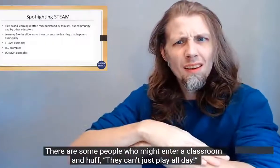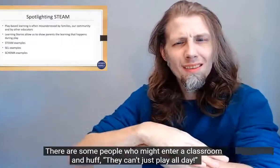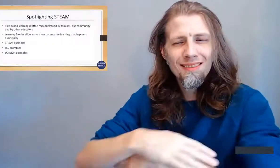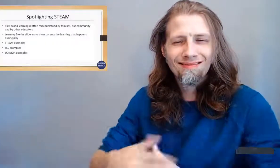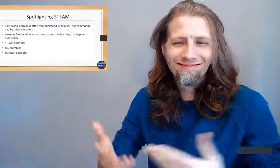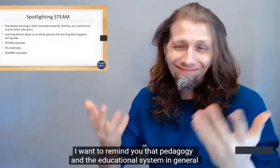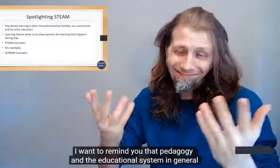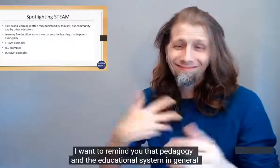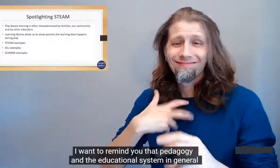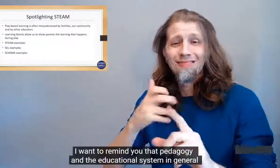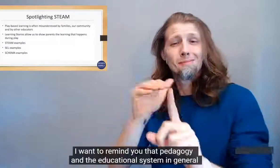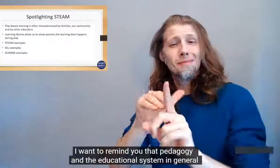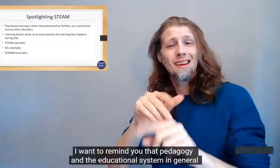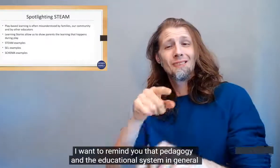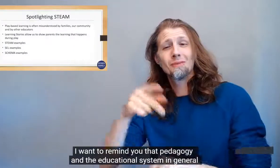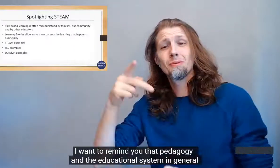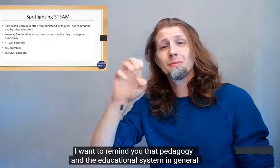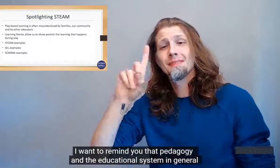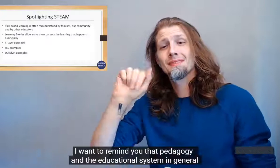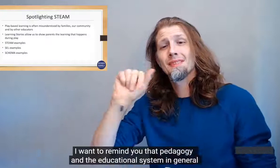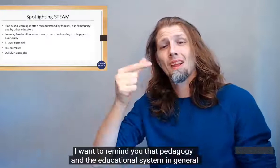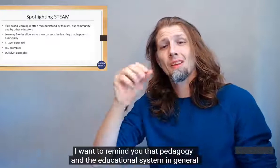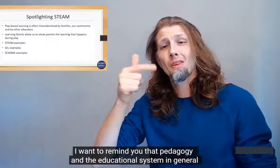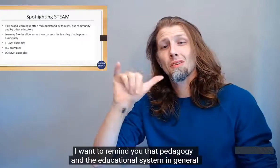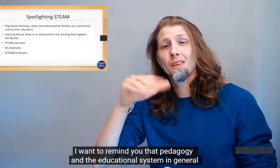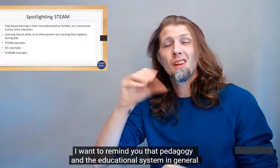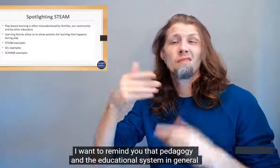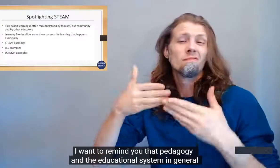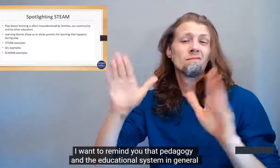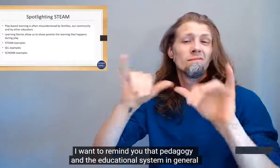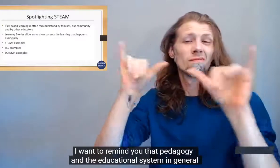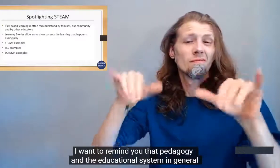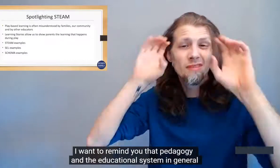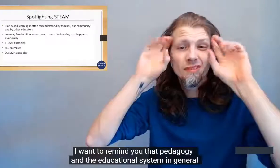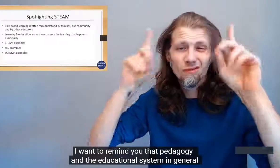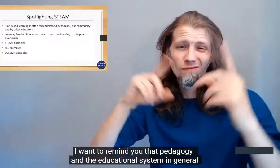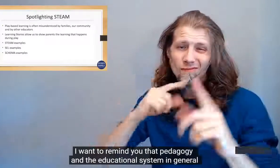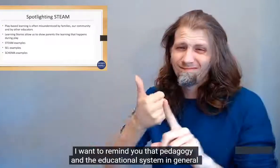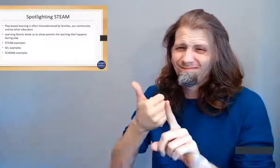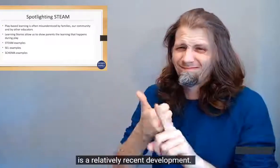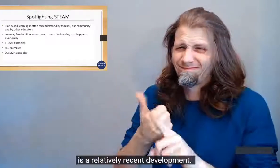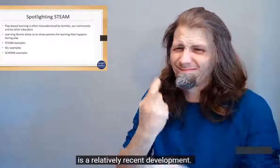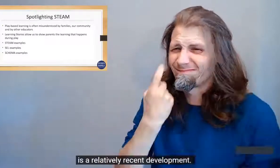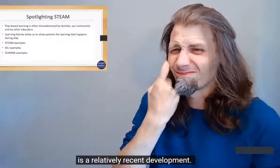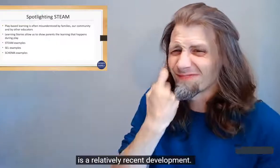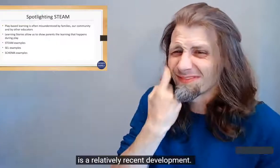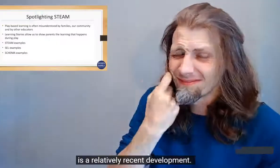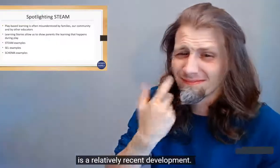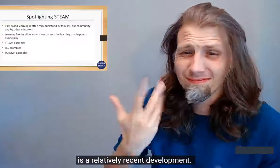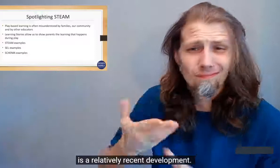day. I want to remind you that the pedagogy and educational system in general is